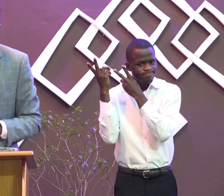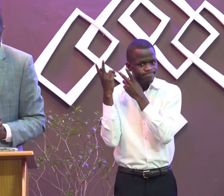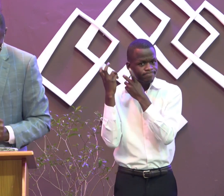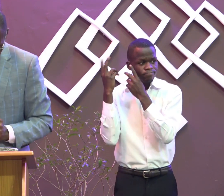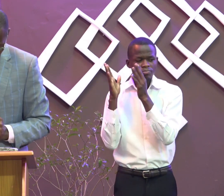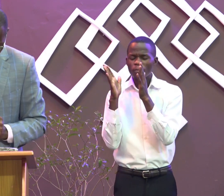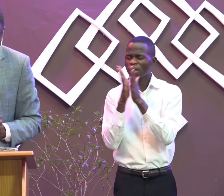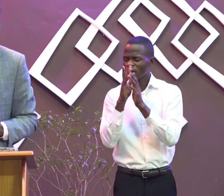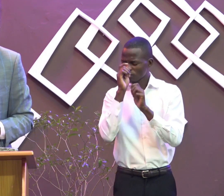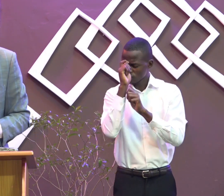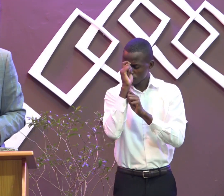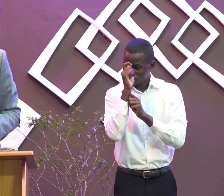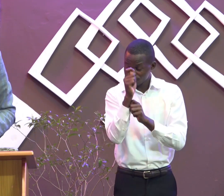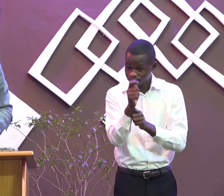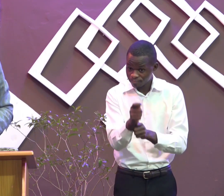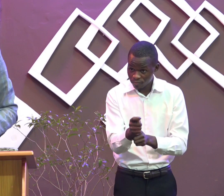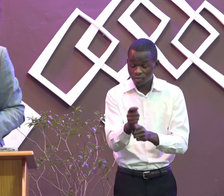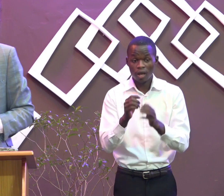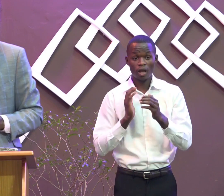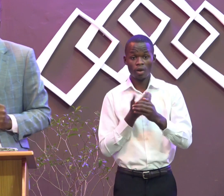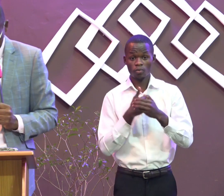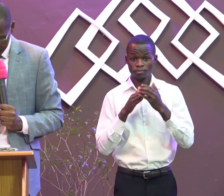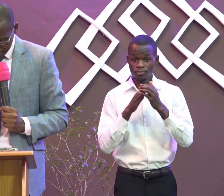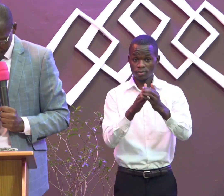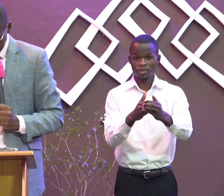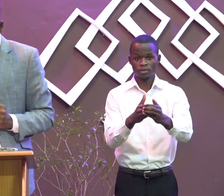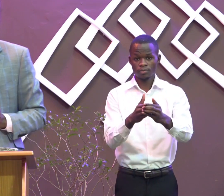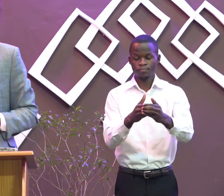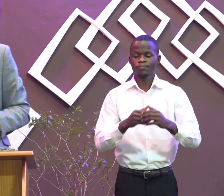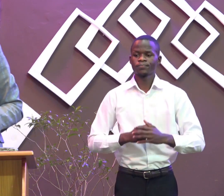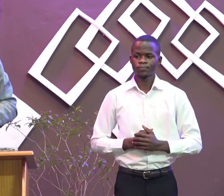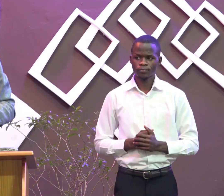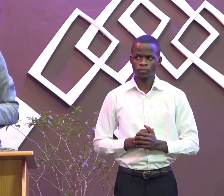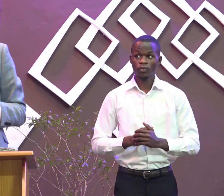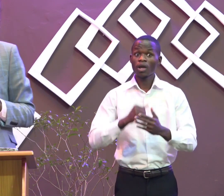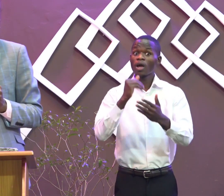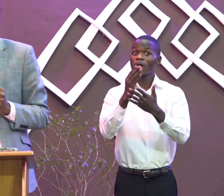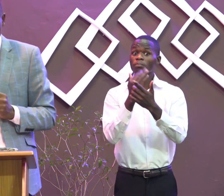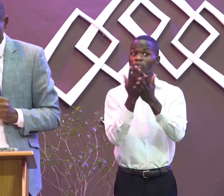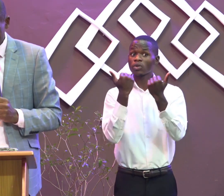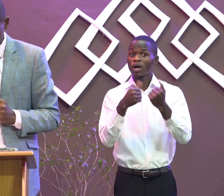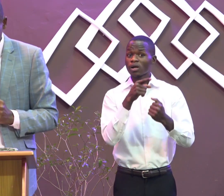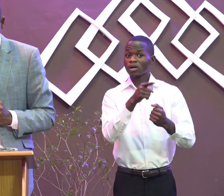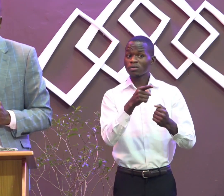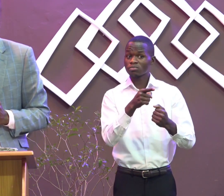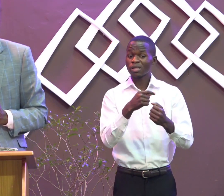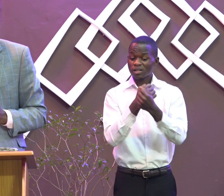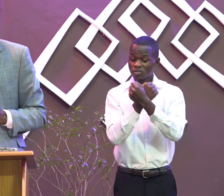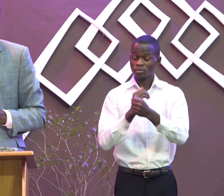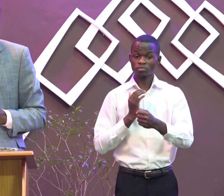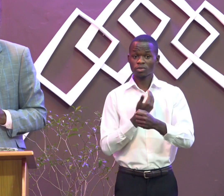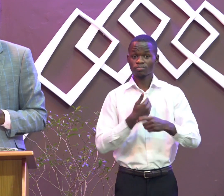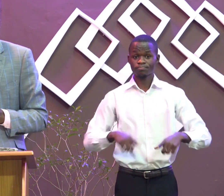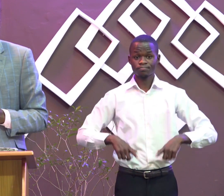The Bible tells us to obey our leaders and submit to them. Kubanga obatunula olw'obulamu bwaffe. Because